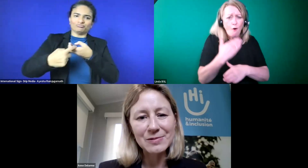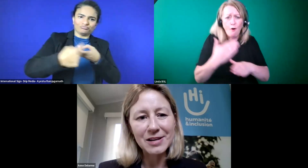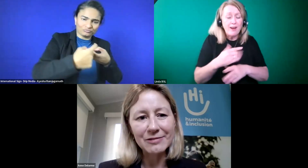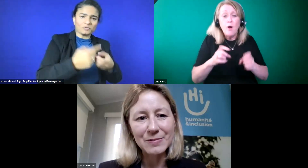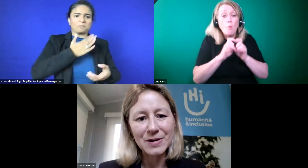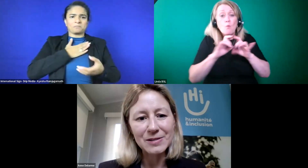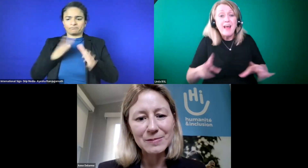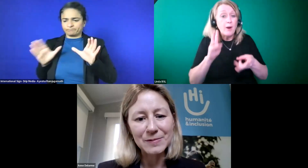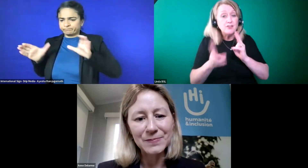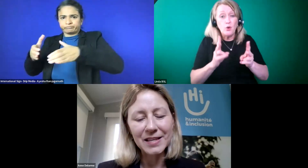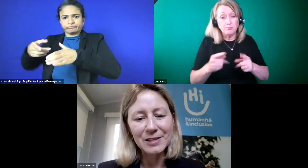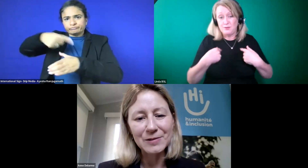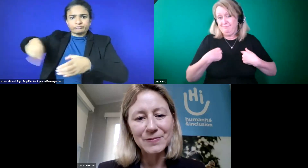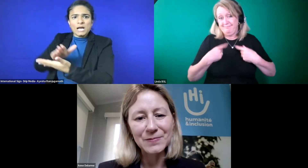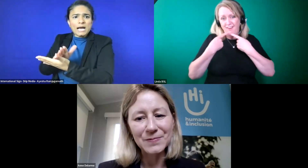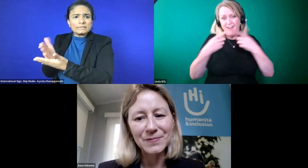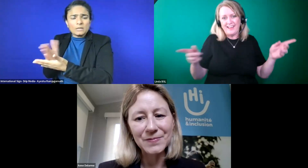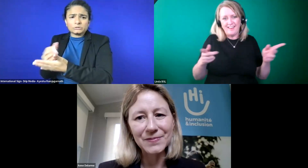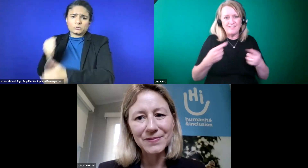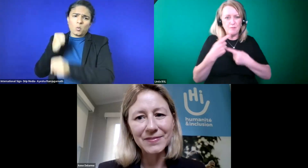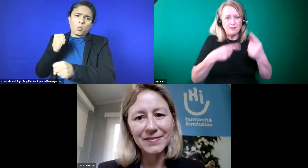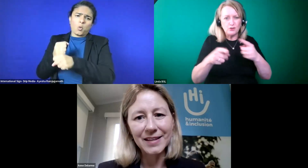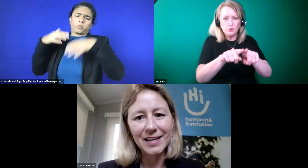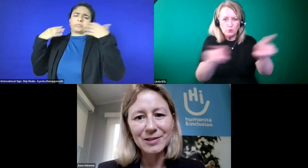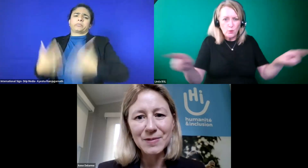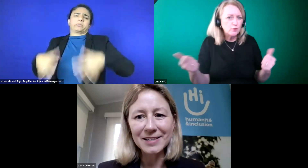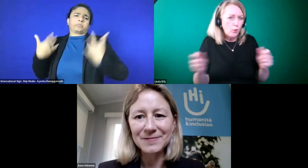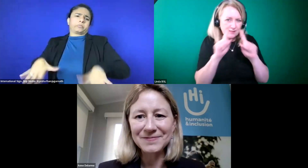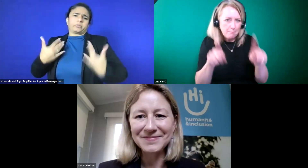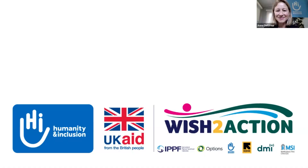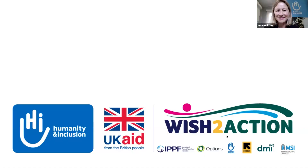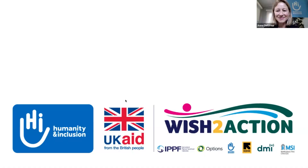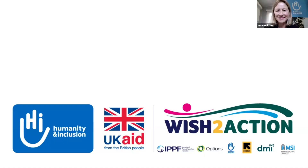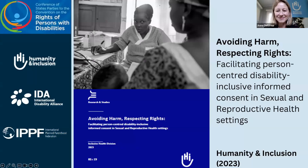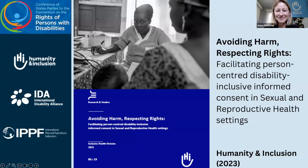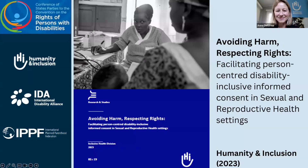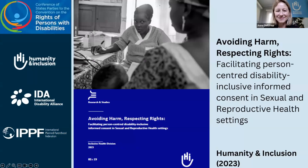without whom this would not have been possible. Thank you and goodbye.